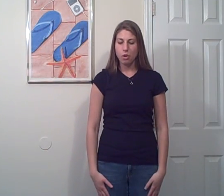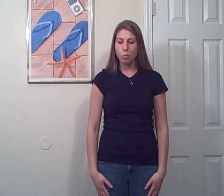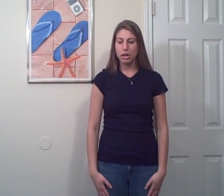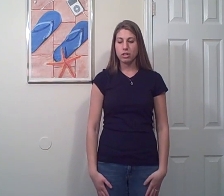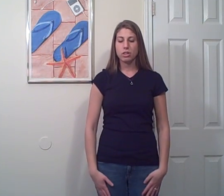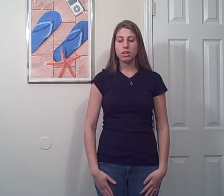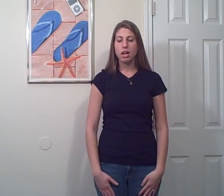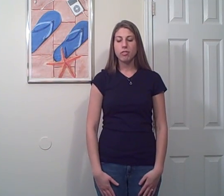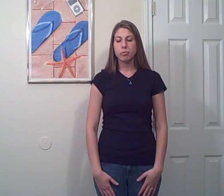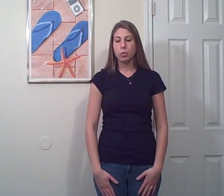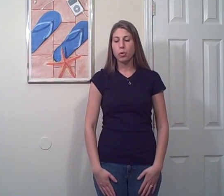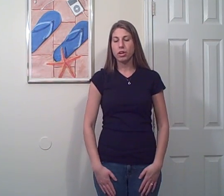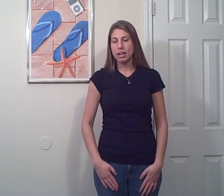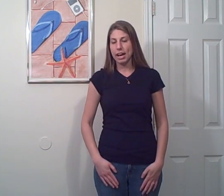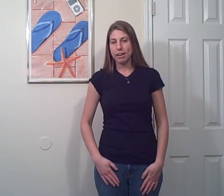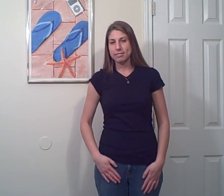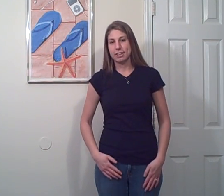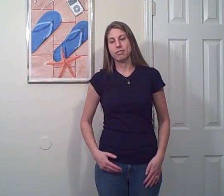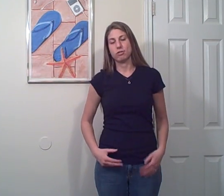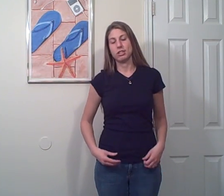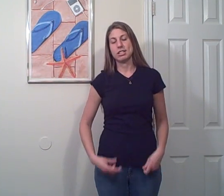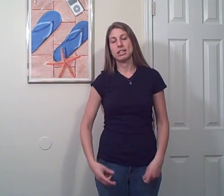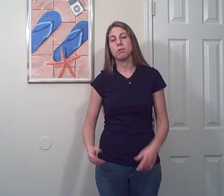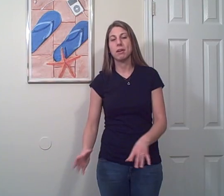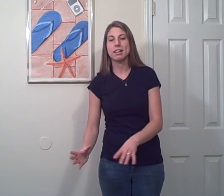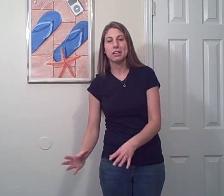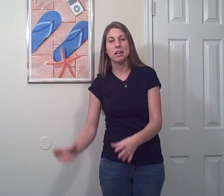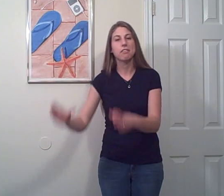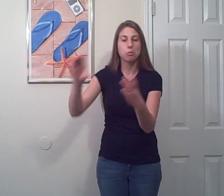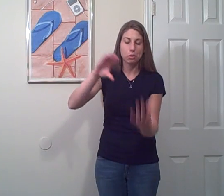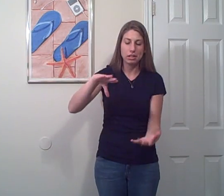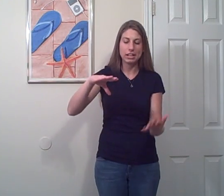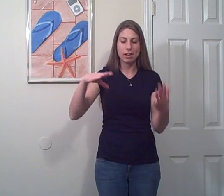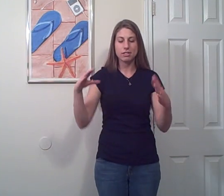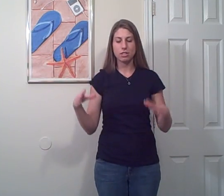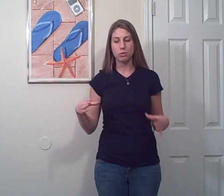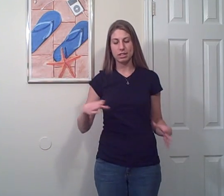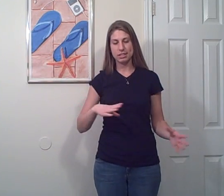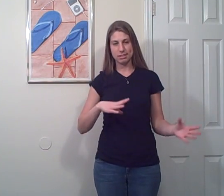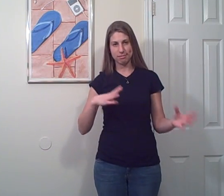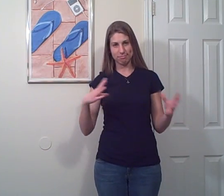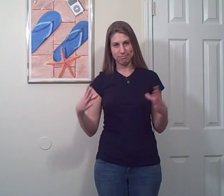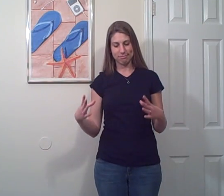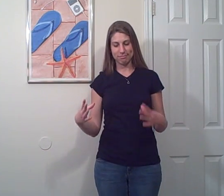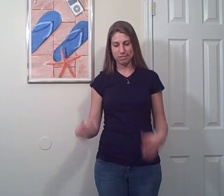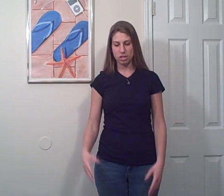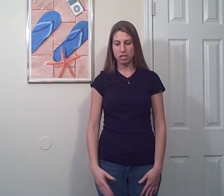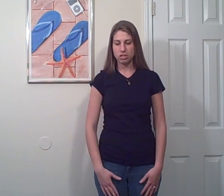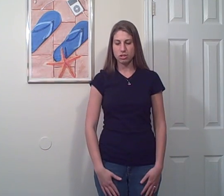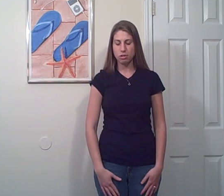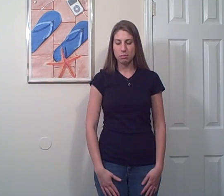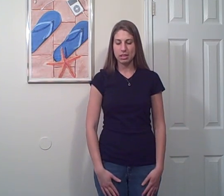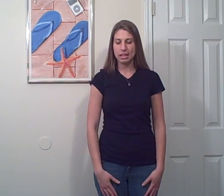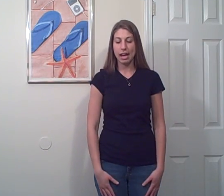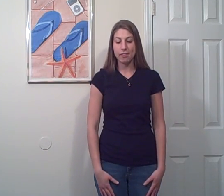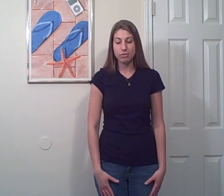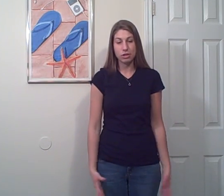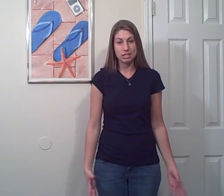Where your love poured out. Now, we're not taking a bucket of love and pouring it out, so we need to change it to the meaning I've